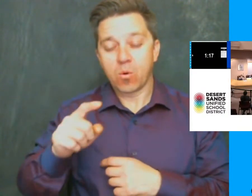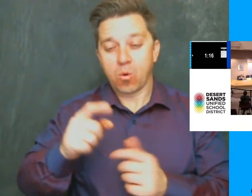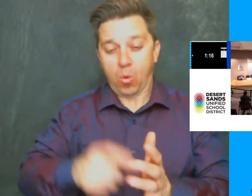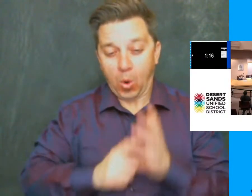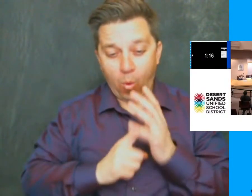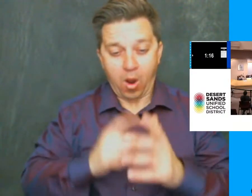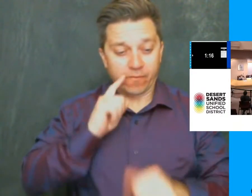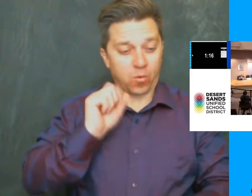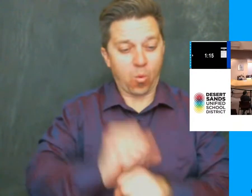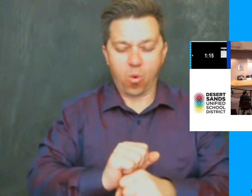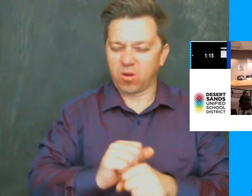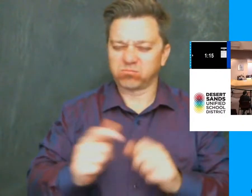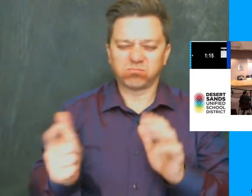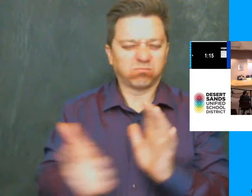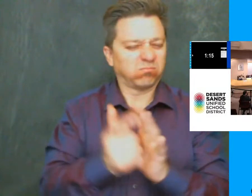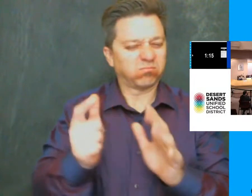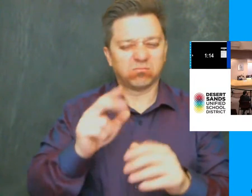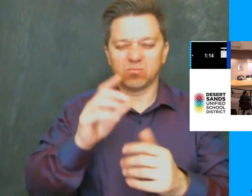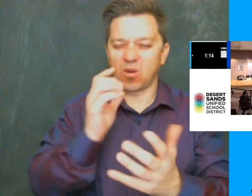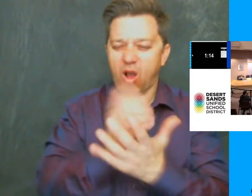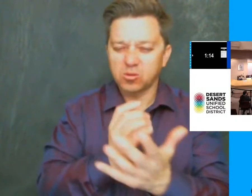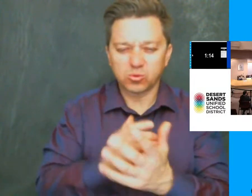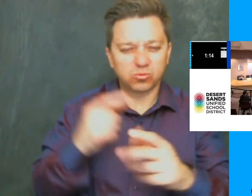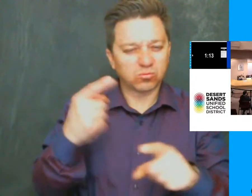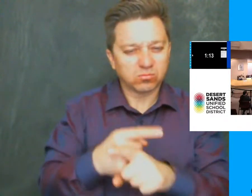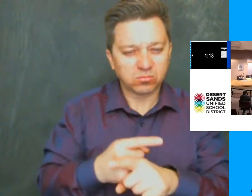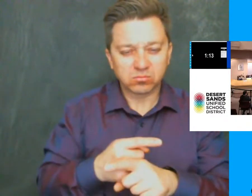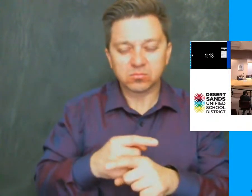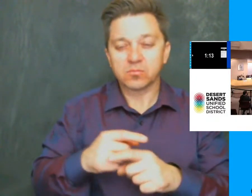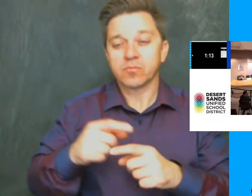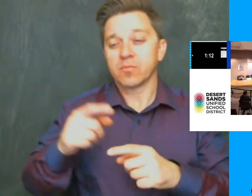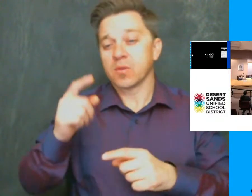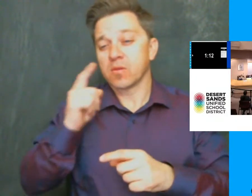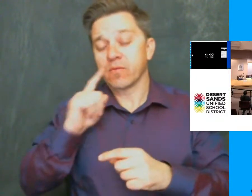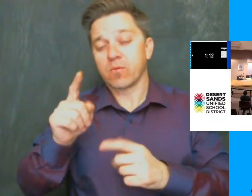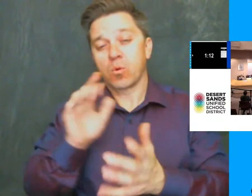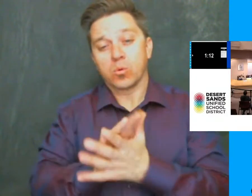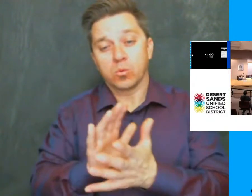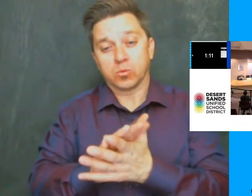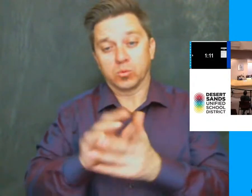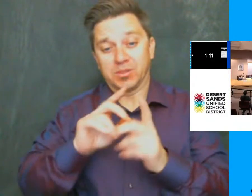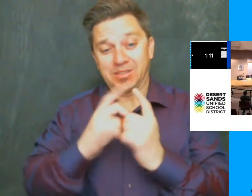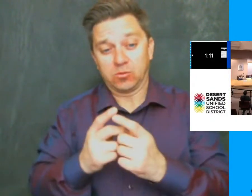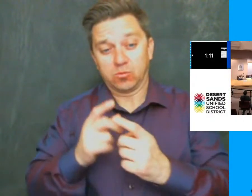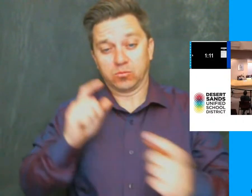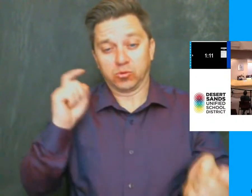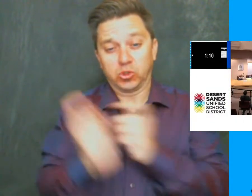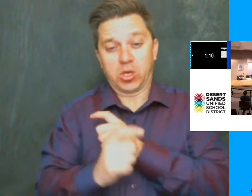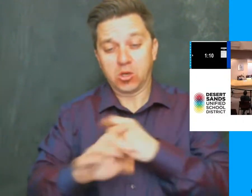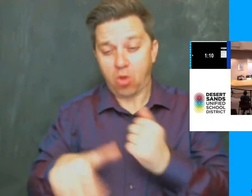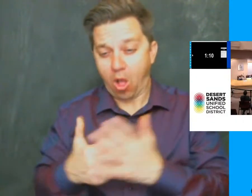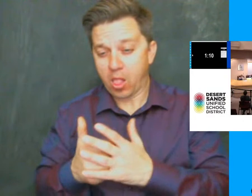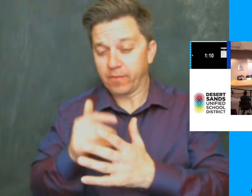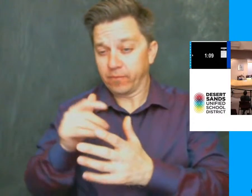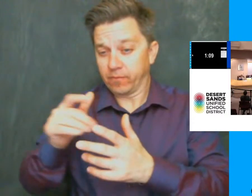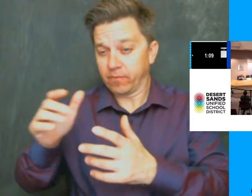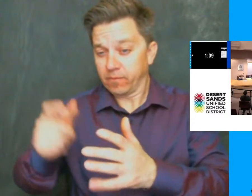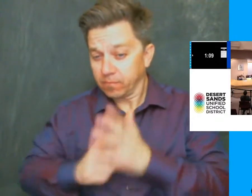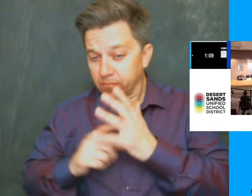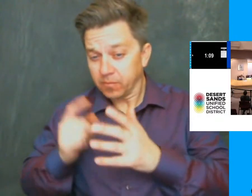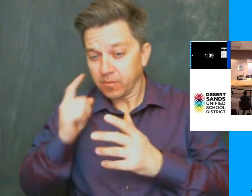Costa Cone Unified School District has reversed all of its mandates for mask and